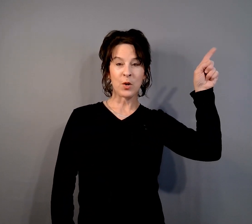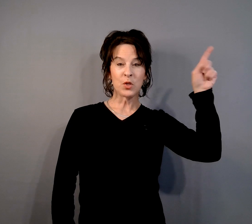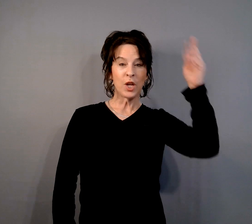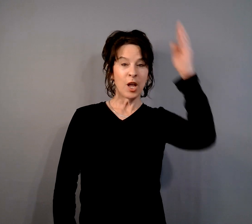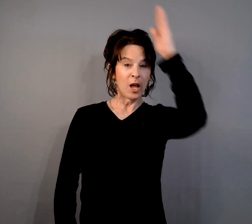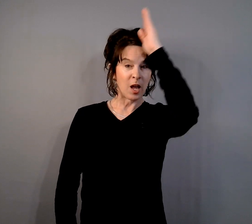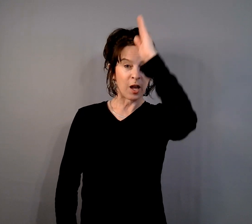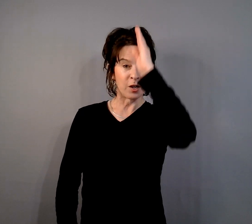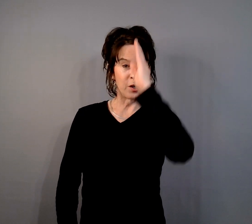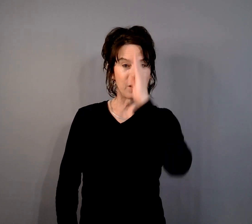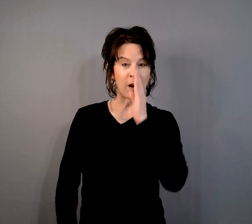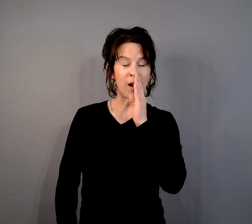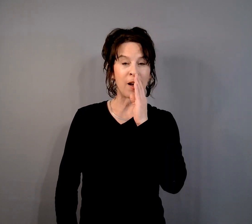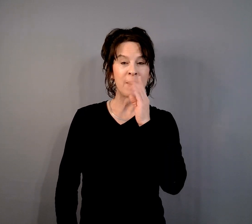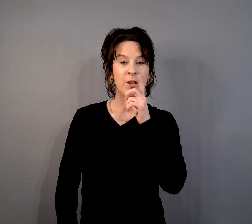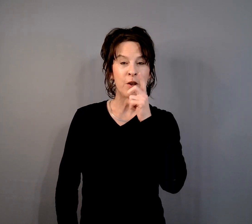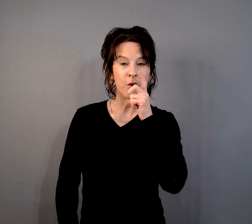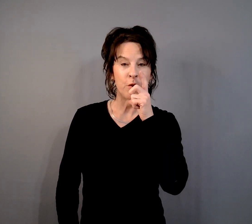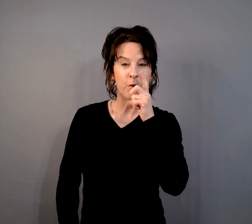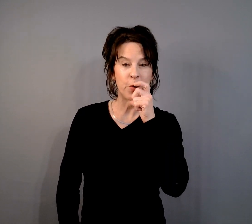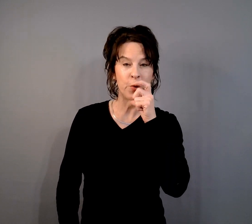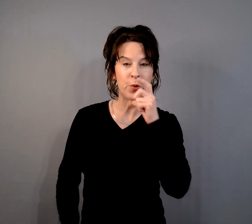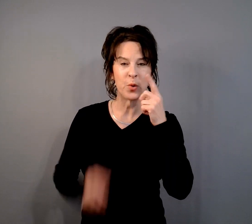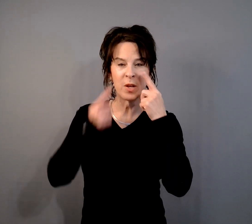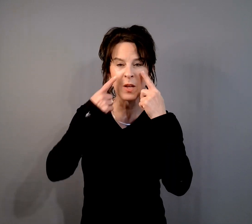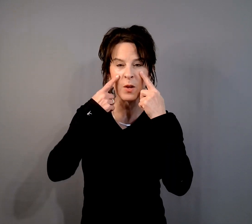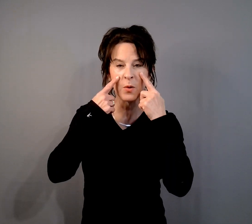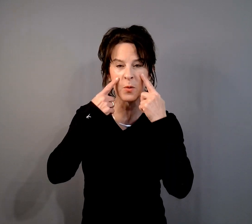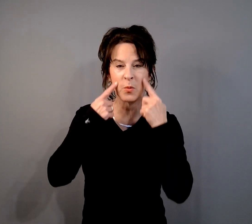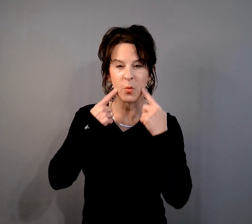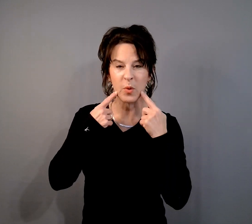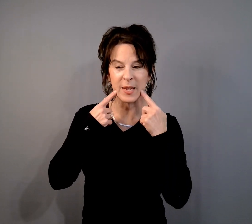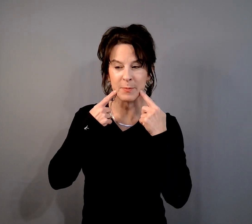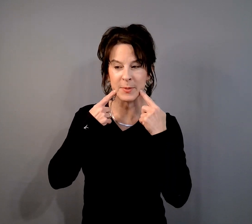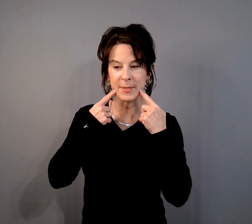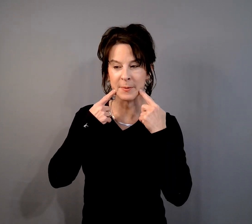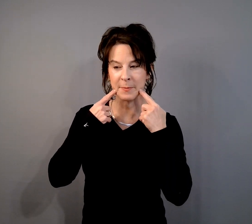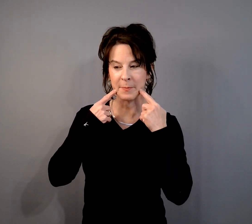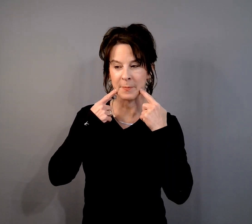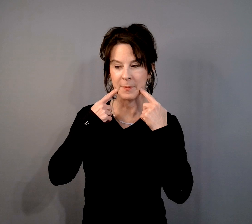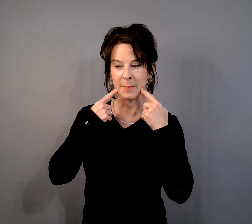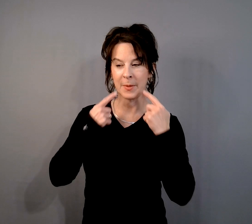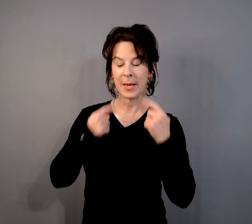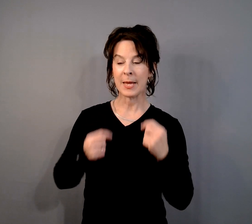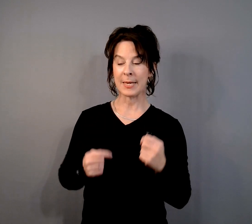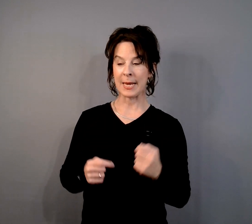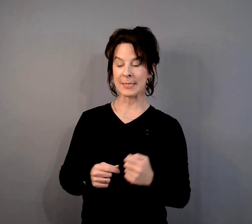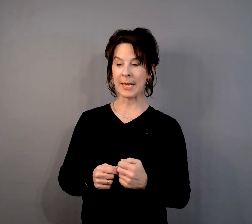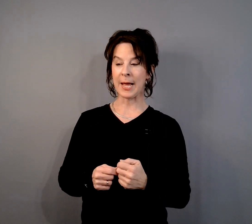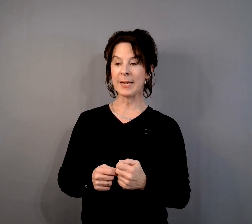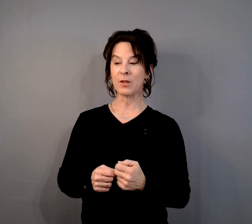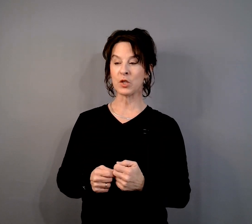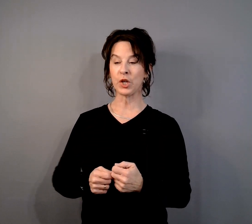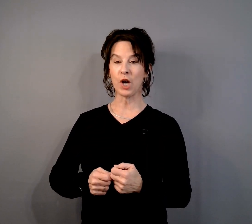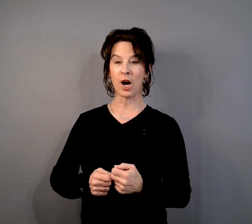There's a God who weeps. Next line, there's a God